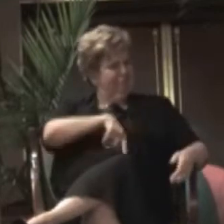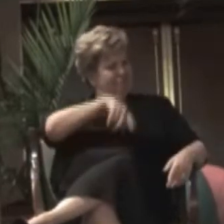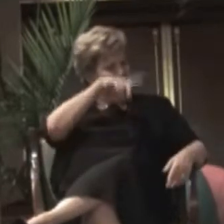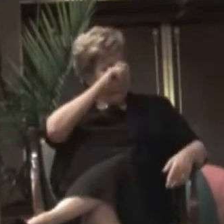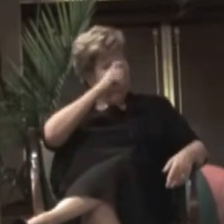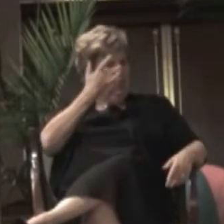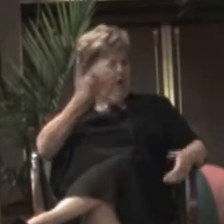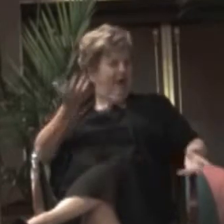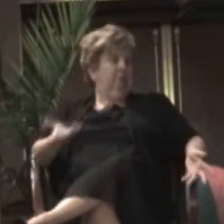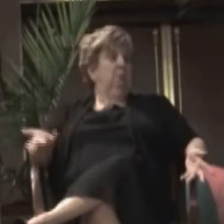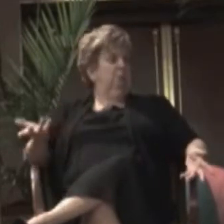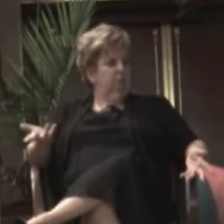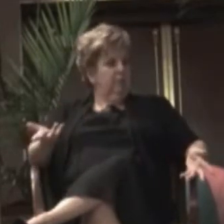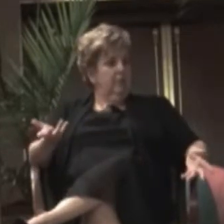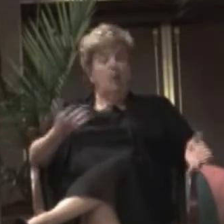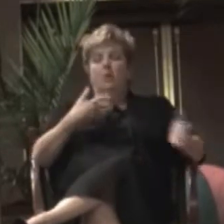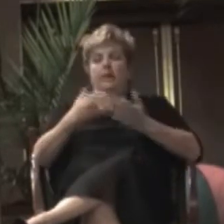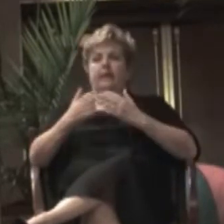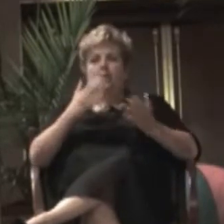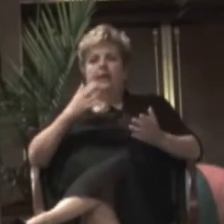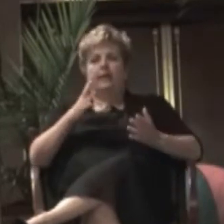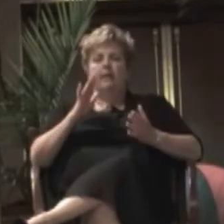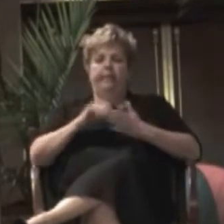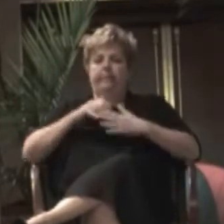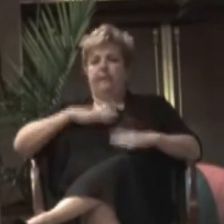Anyway, that's borders on editorial comment, but it just struck me